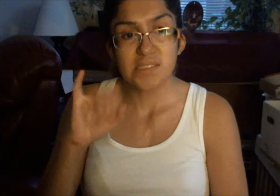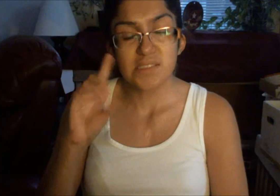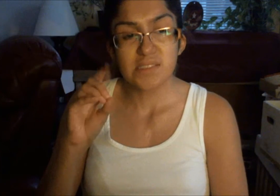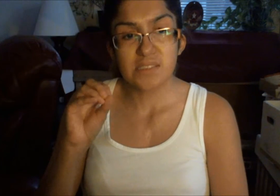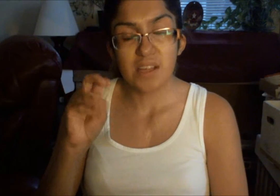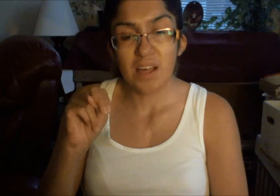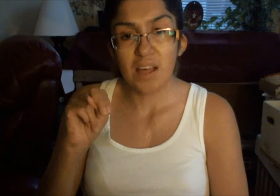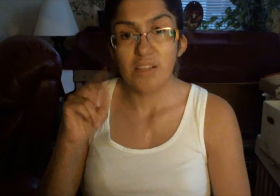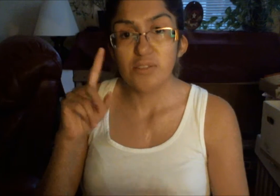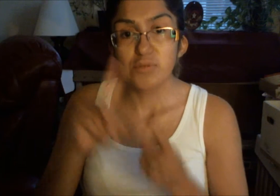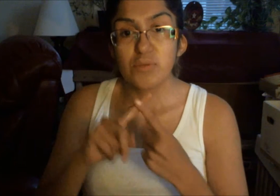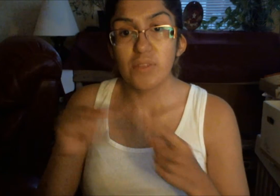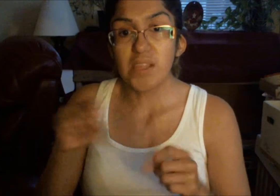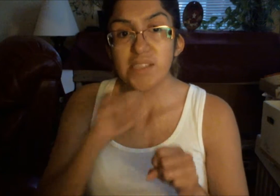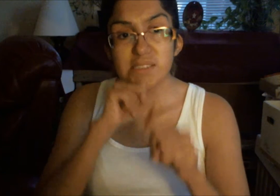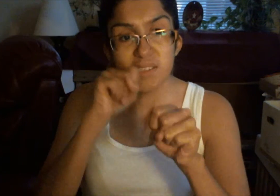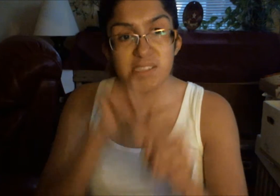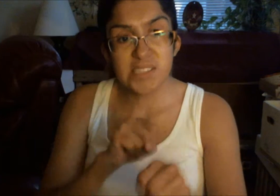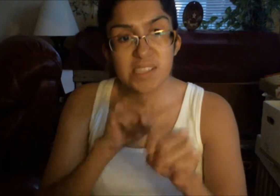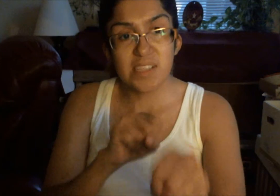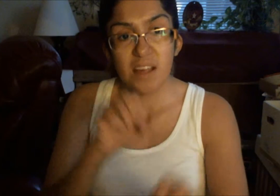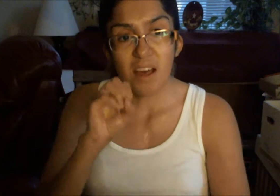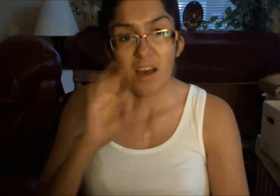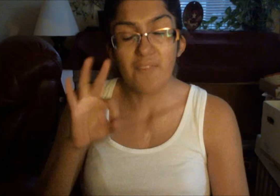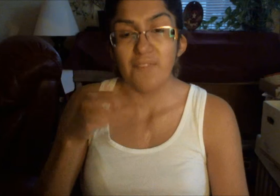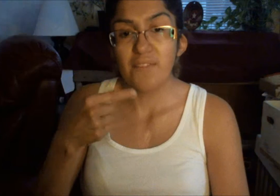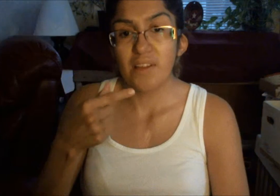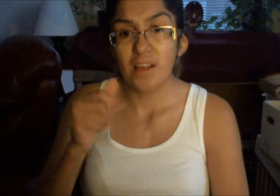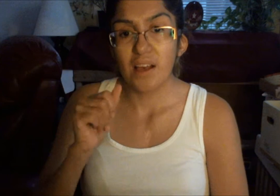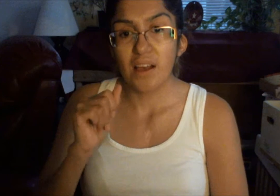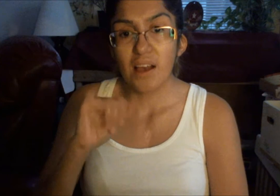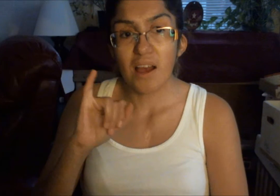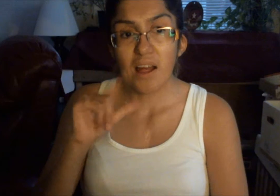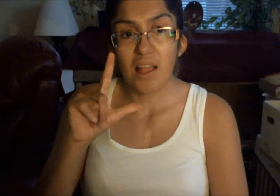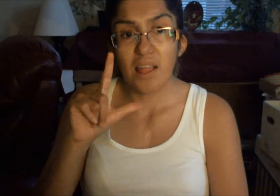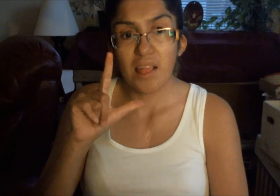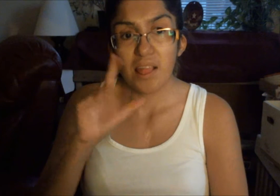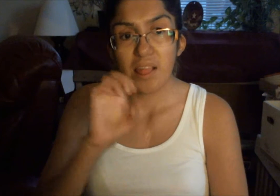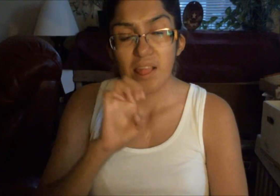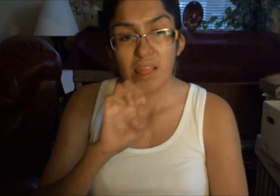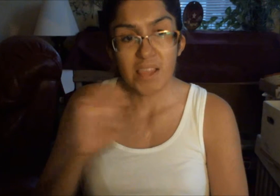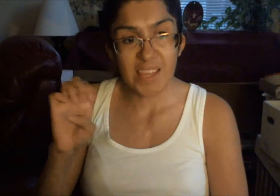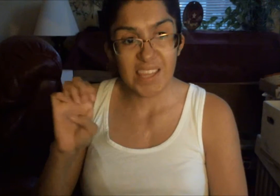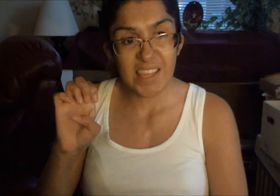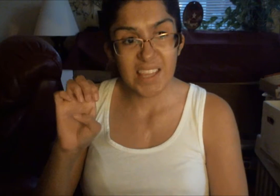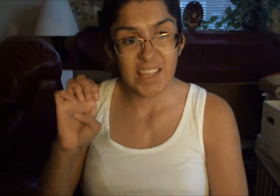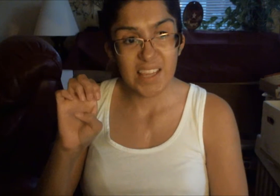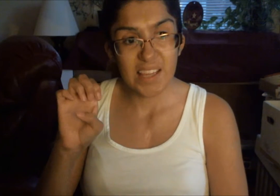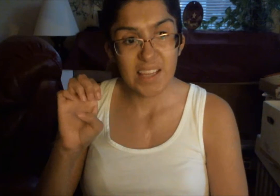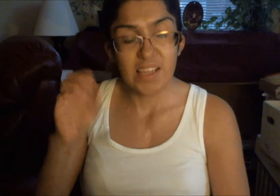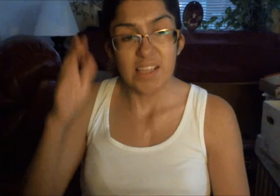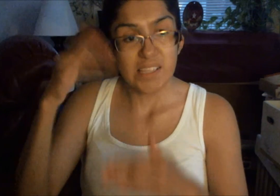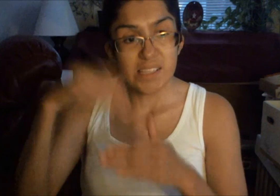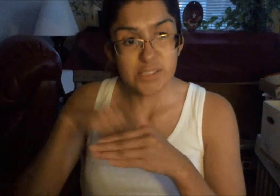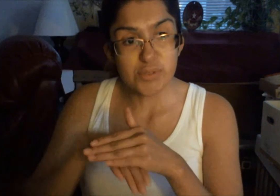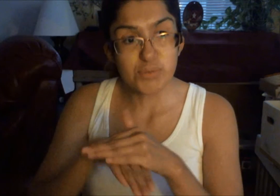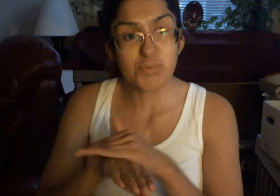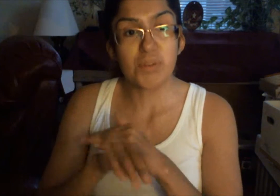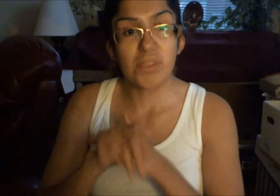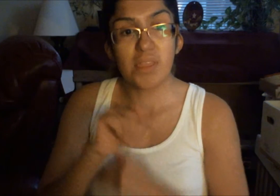I'm gonna trust you. I'll answer you now. My name's James. He's the one we picked for James for. Kristen, but